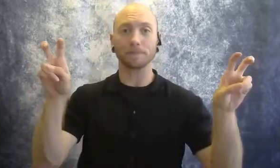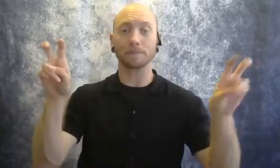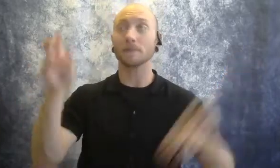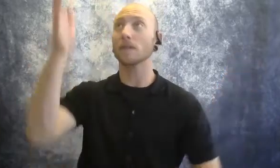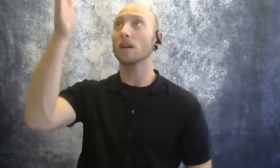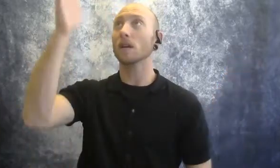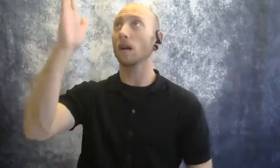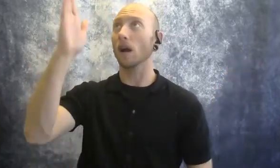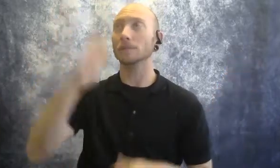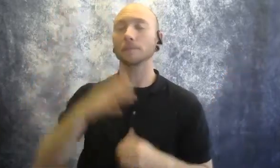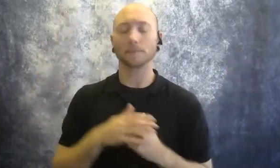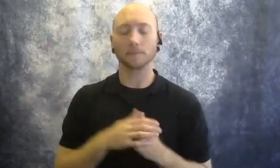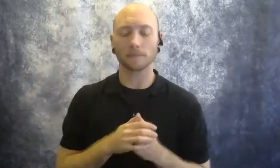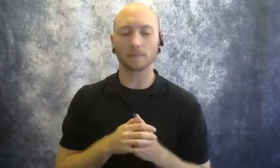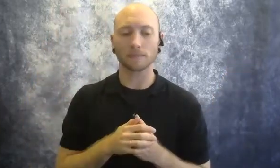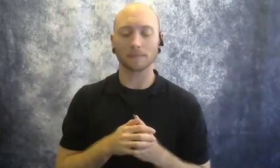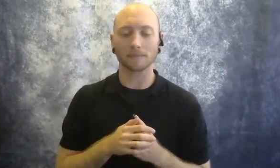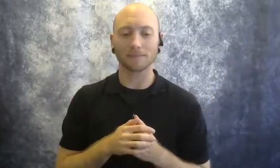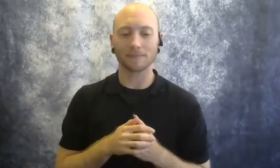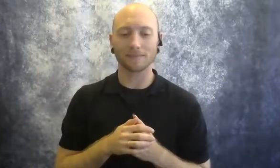prayer was, "Dear God, please let me set aside